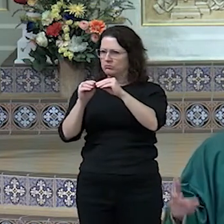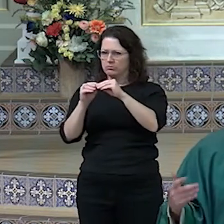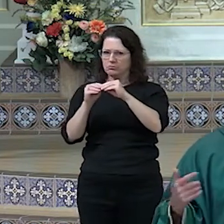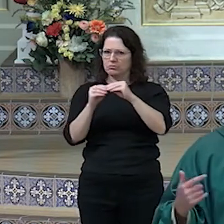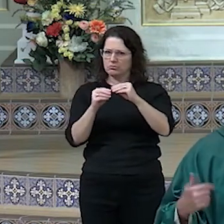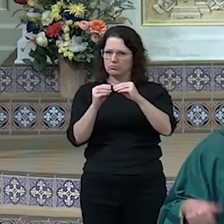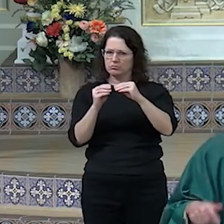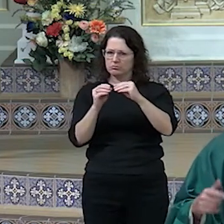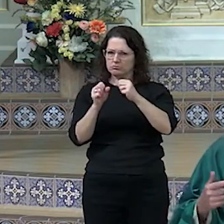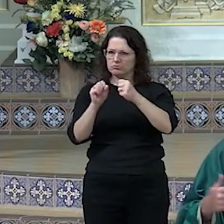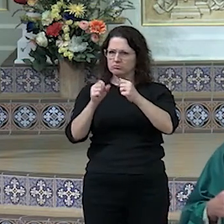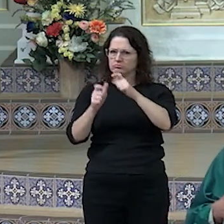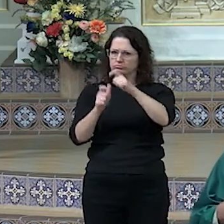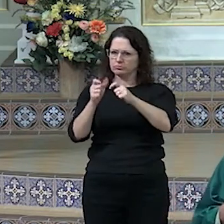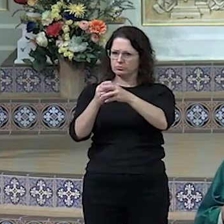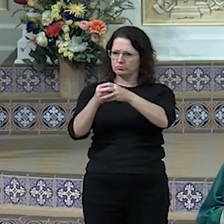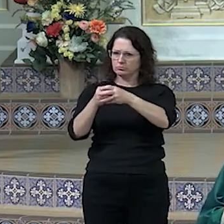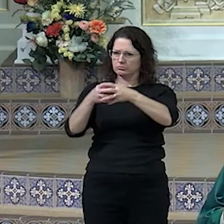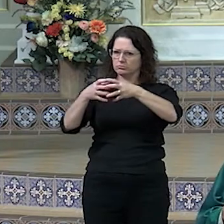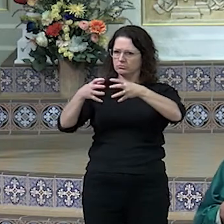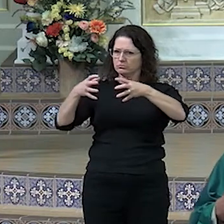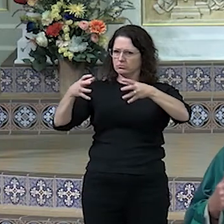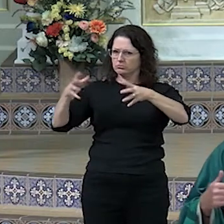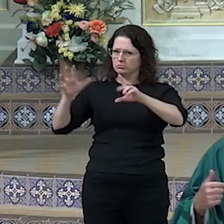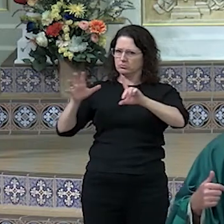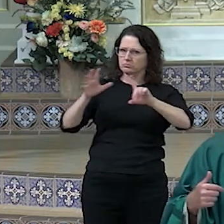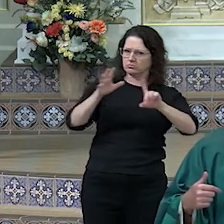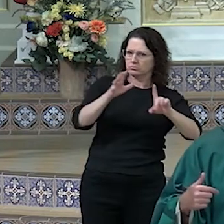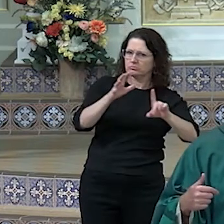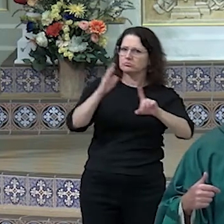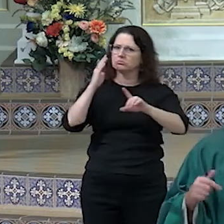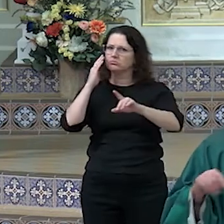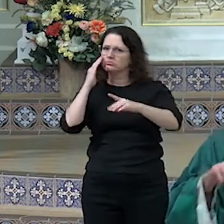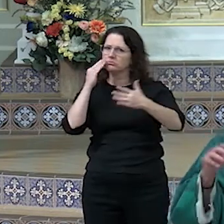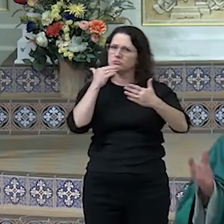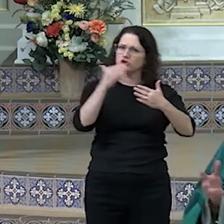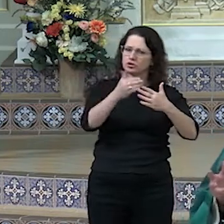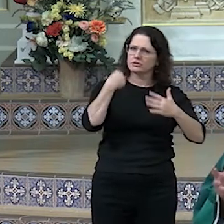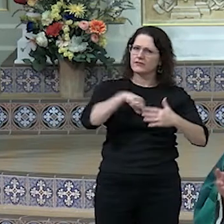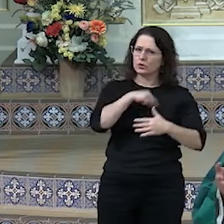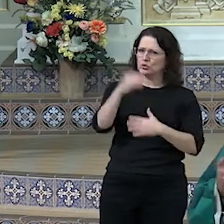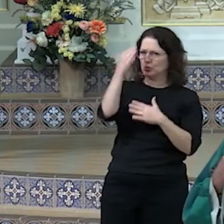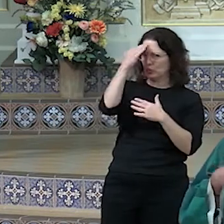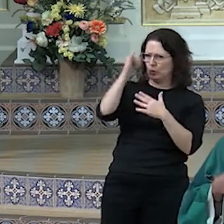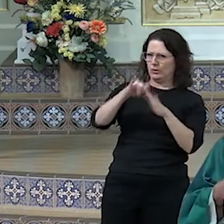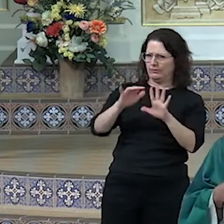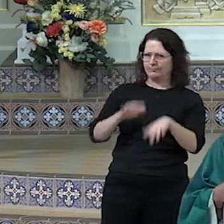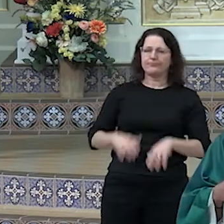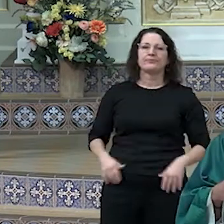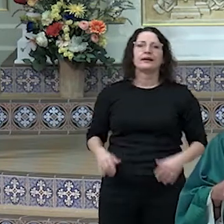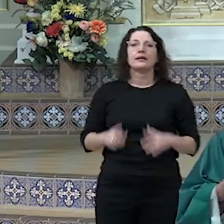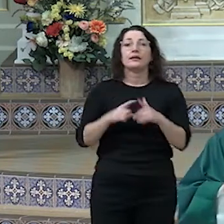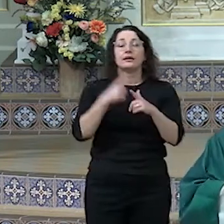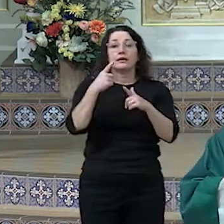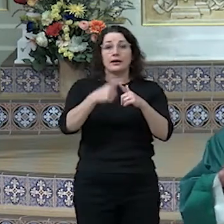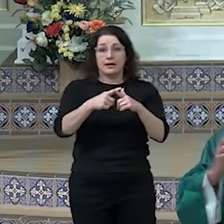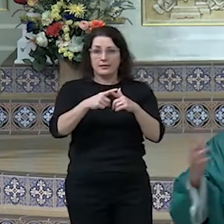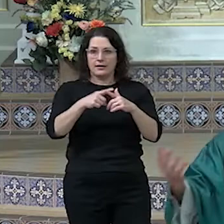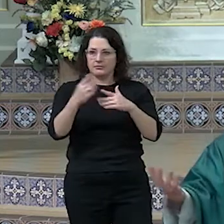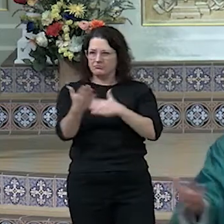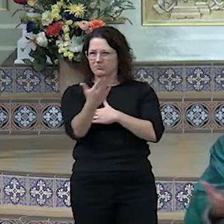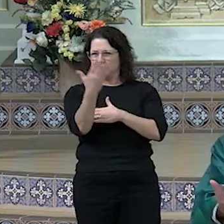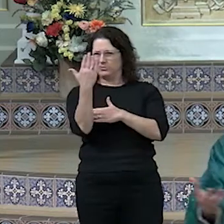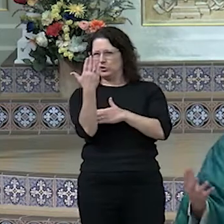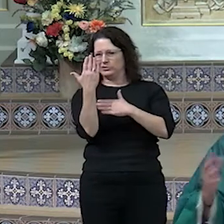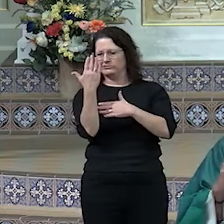And so that was good for us to be reminded of that. later on that morning, we had a staff meeting, and